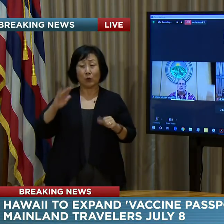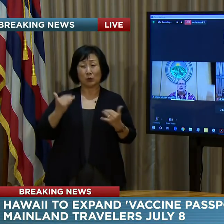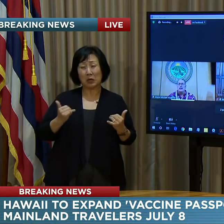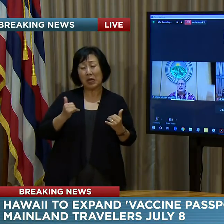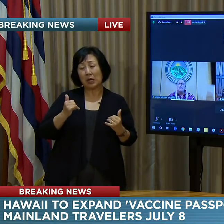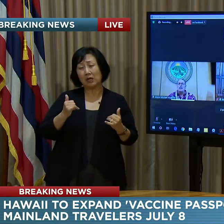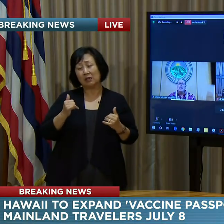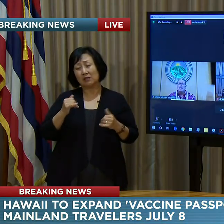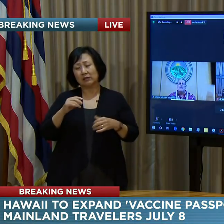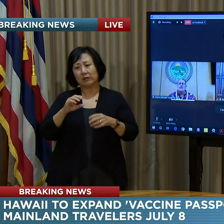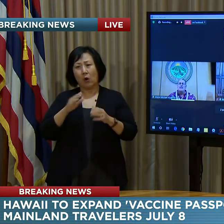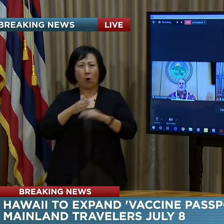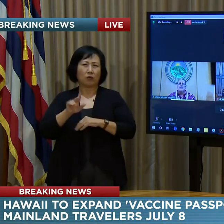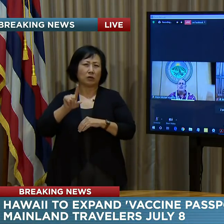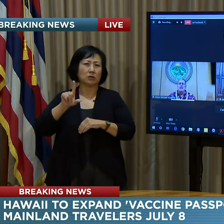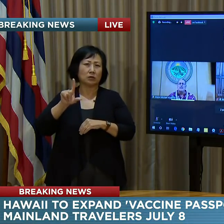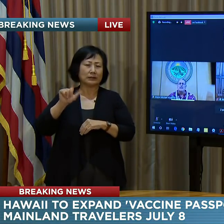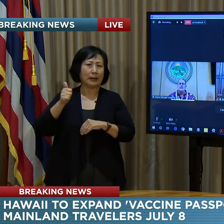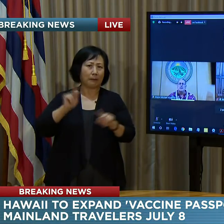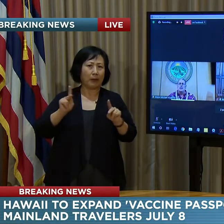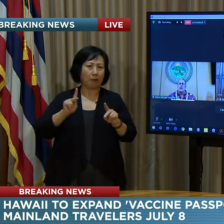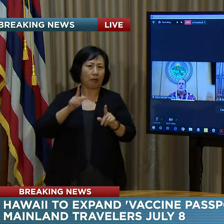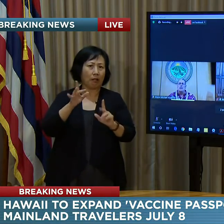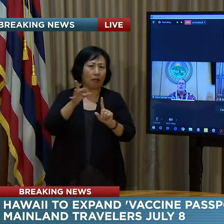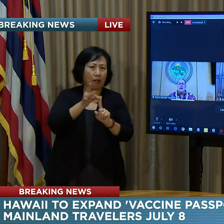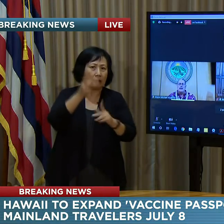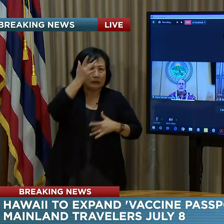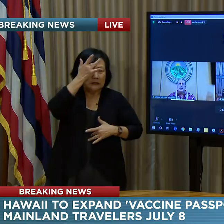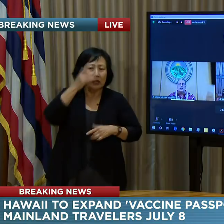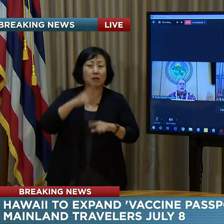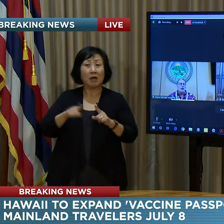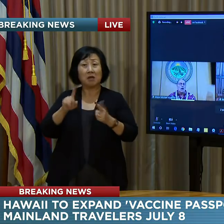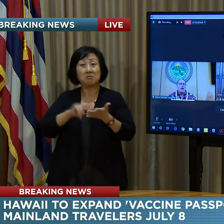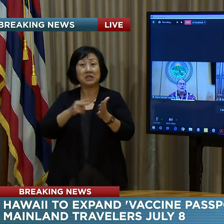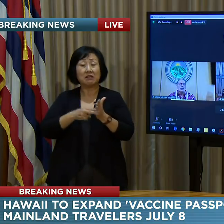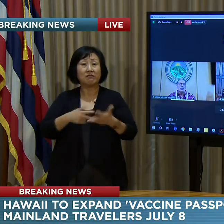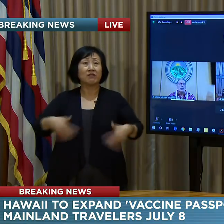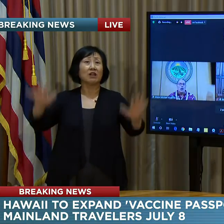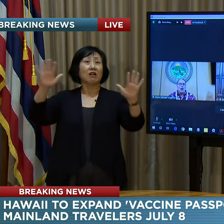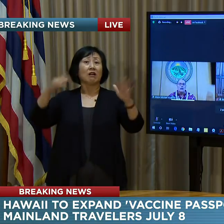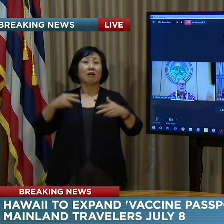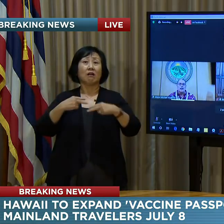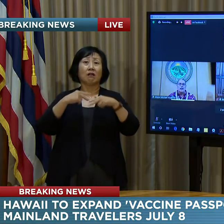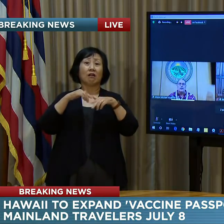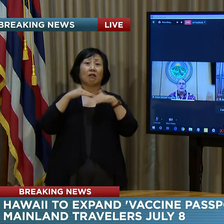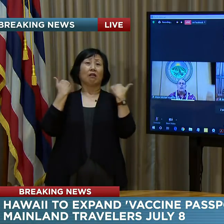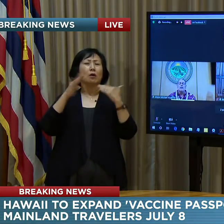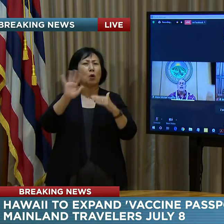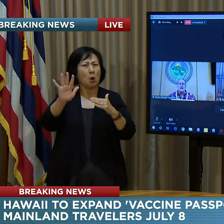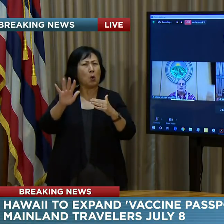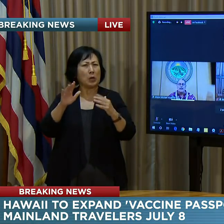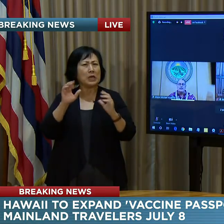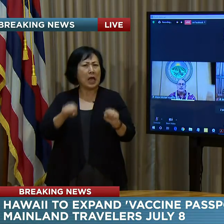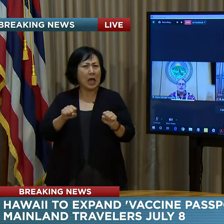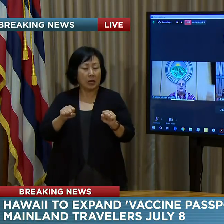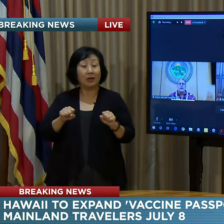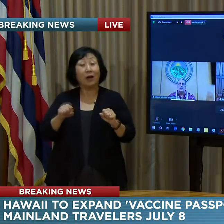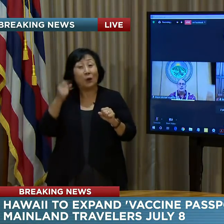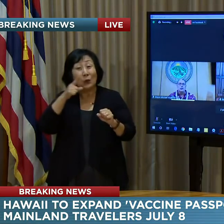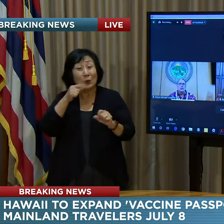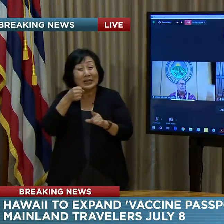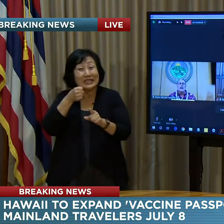today again, but it's not something that's insurmountable. Again, all of them, all of the 11 were